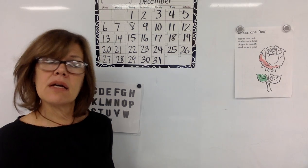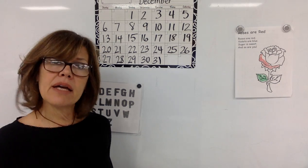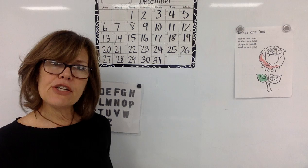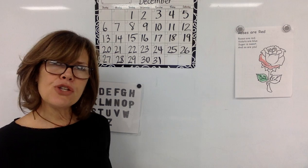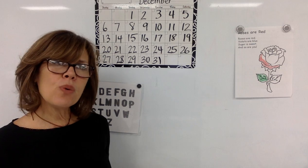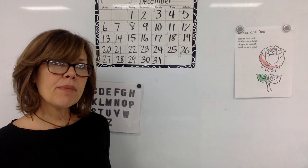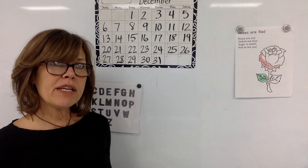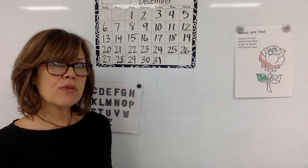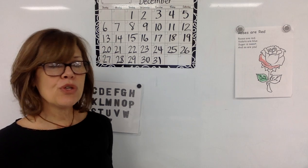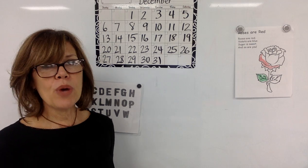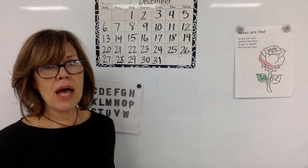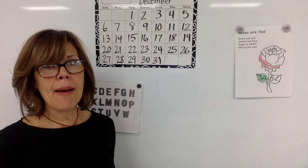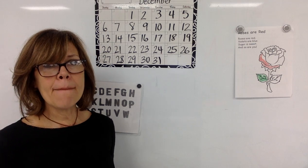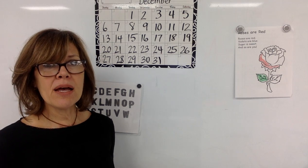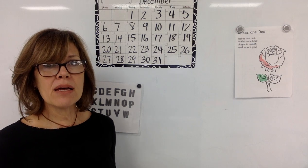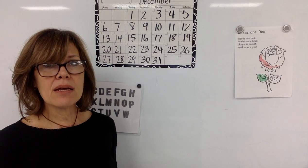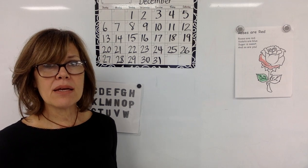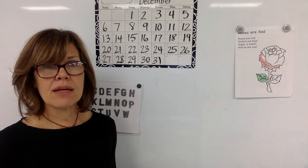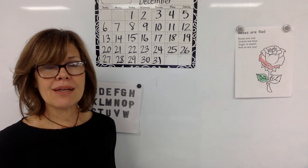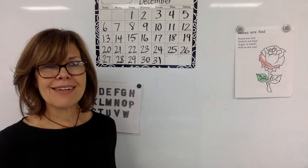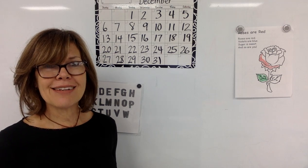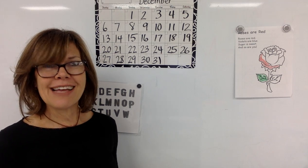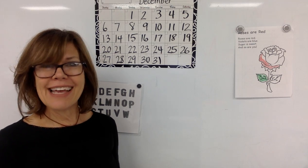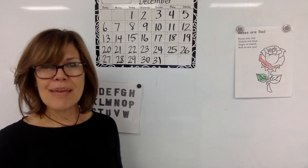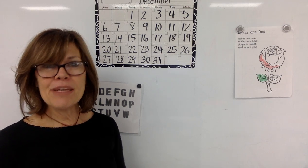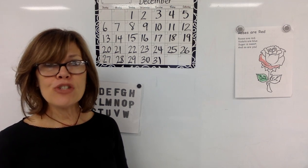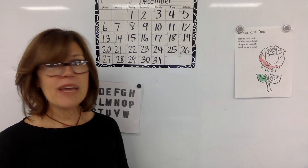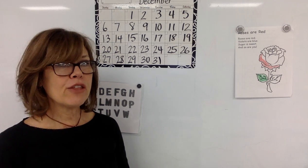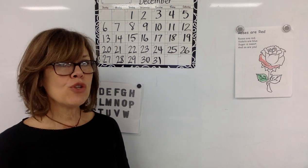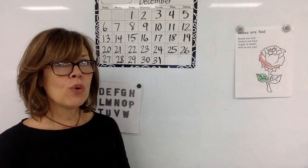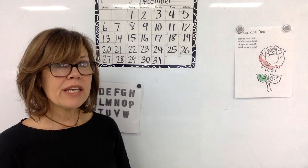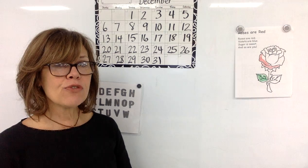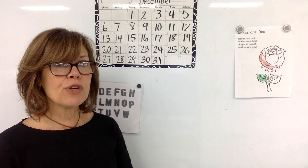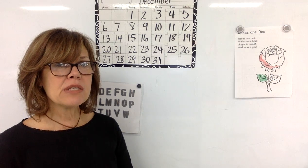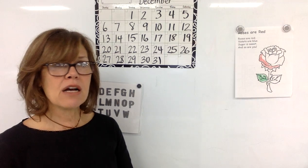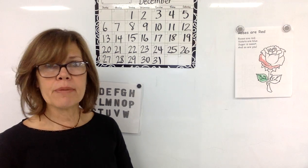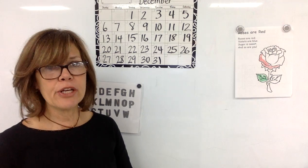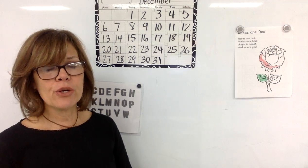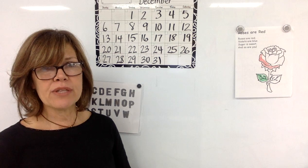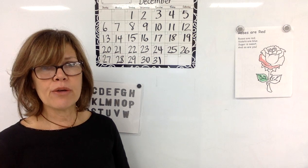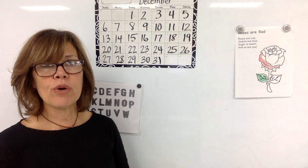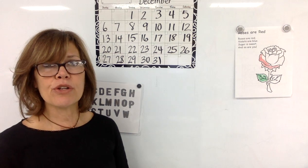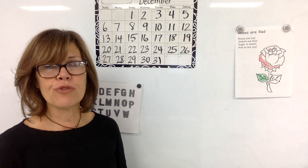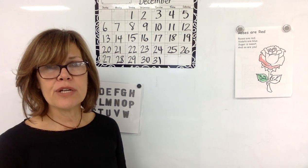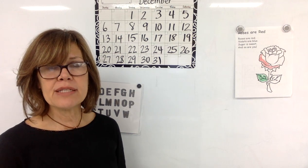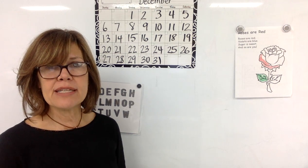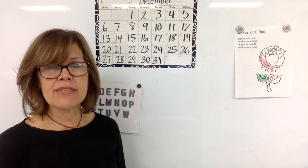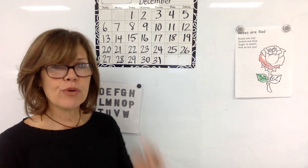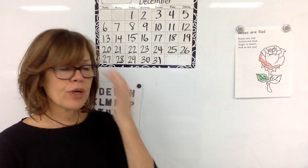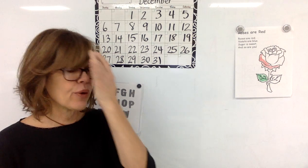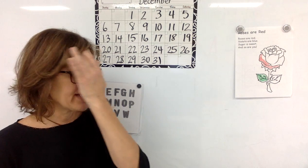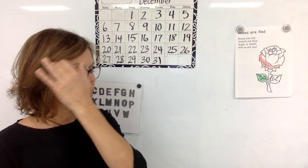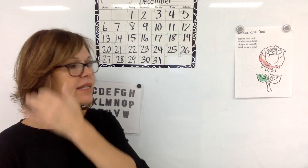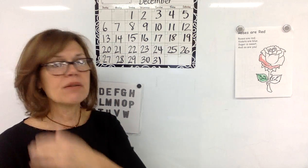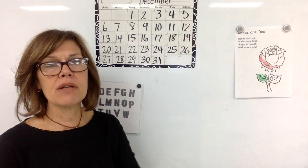And do you know what it means when you hum? It means you make the noise for a song, but you don't say the words. For instance, if you were going to